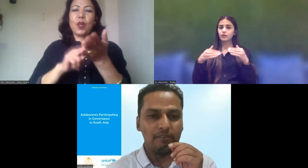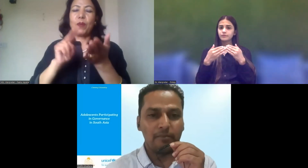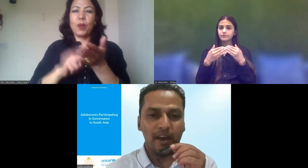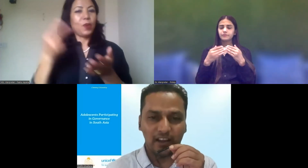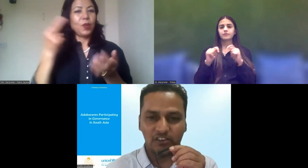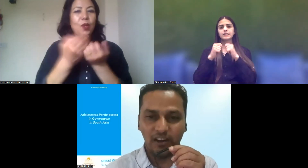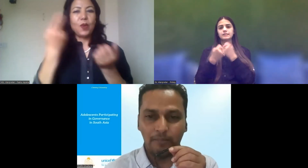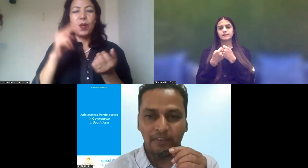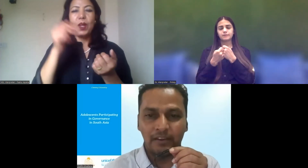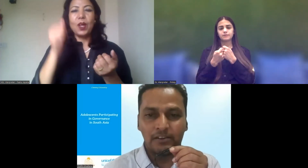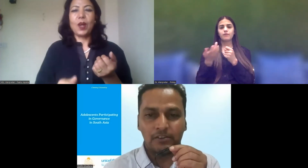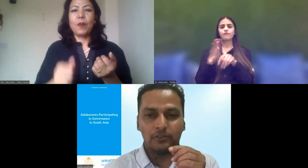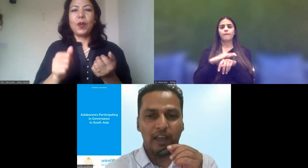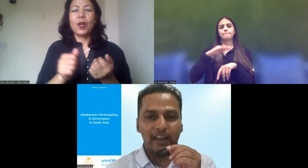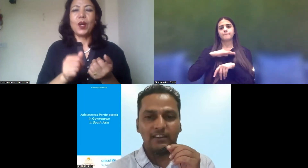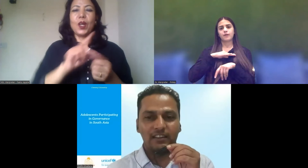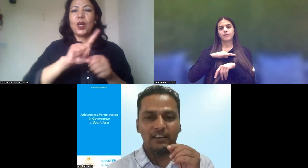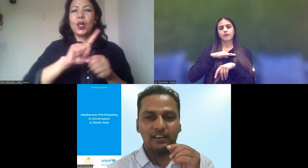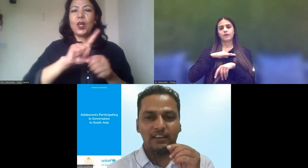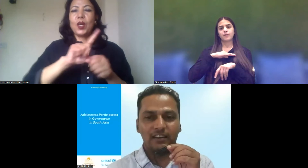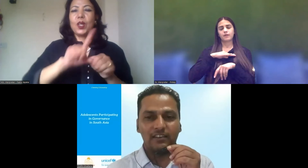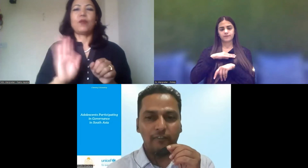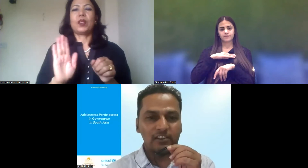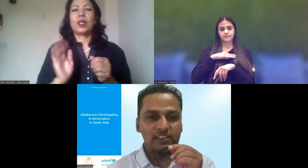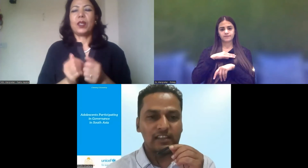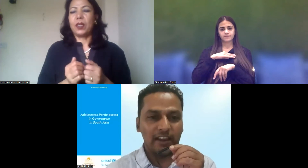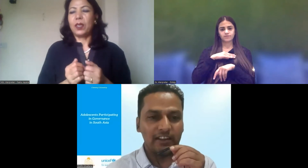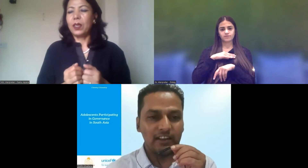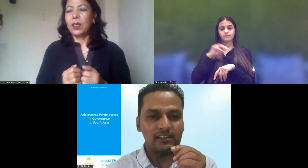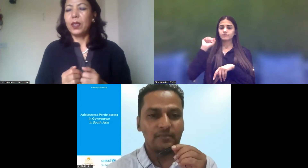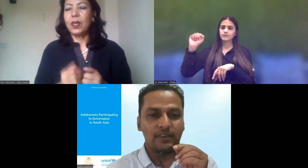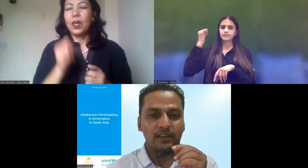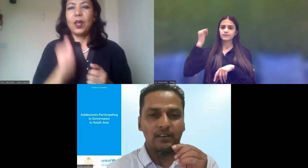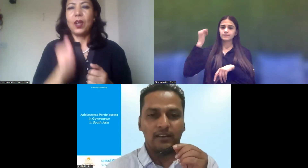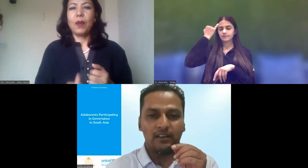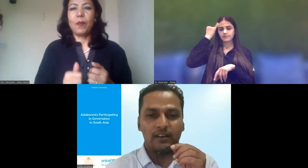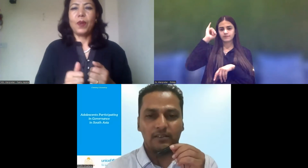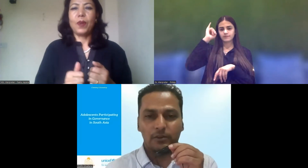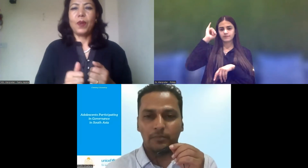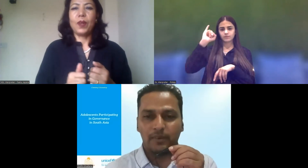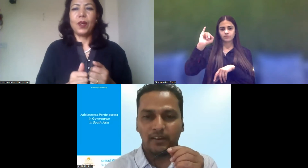team from Maharashtra. So to highlight their reflections and ideas.